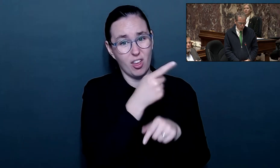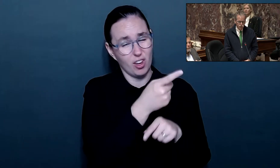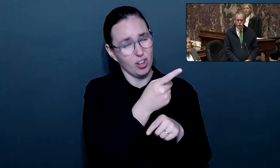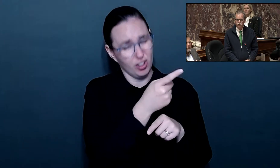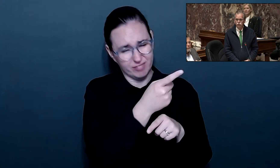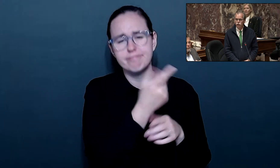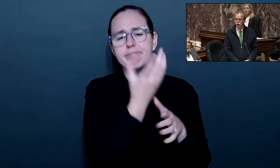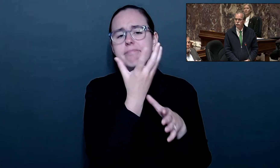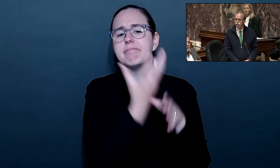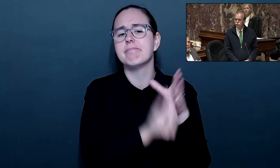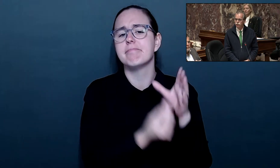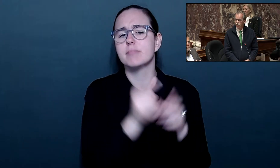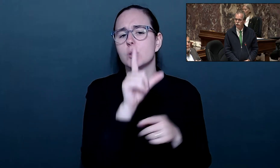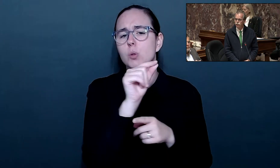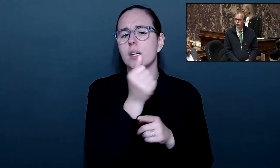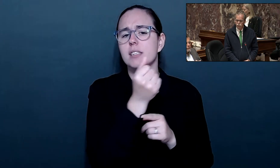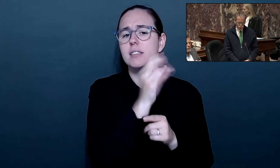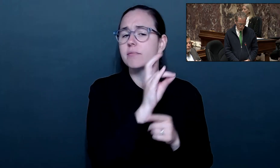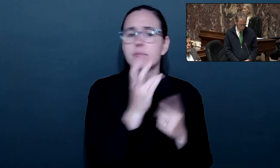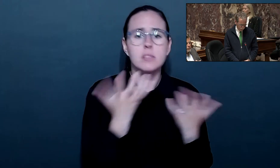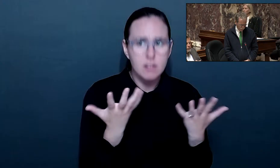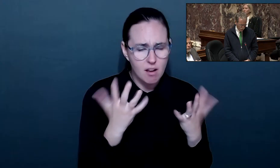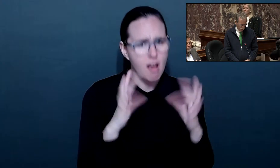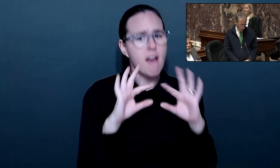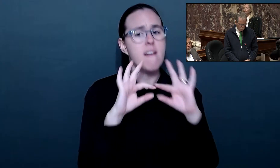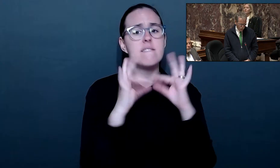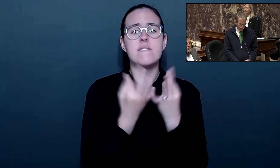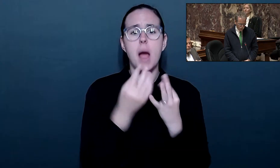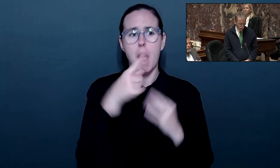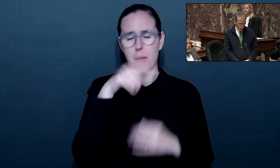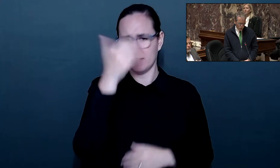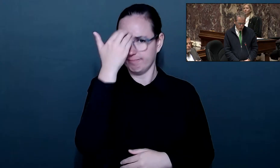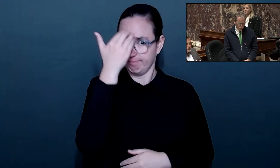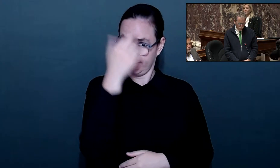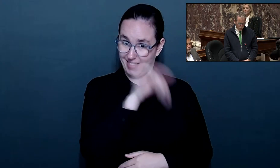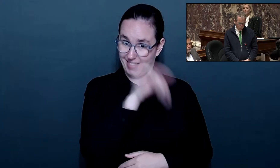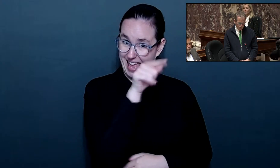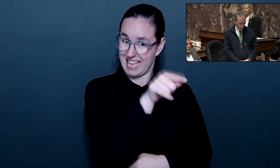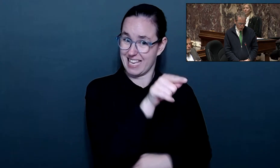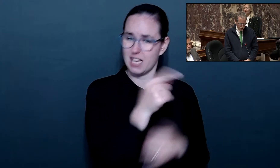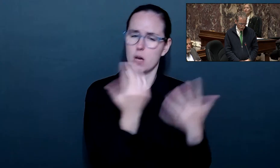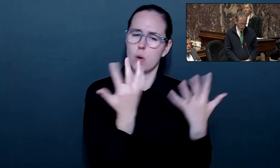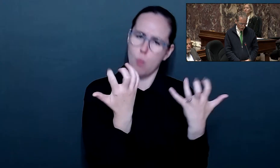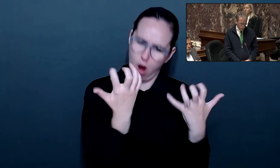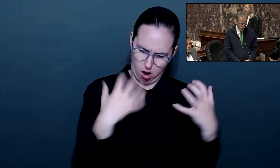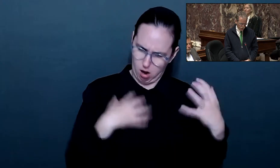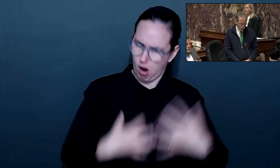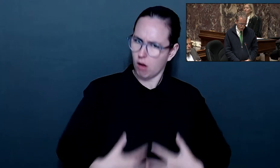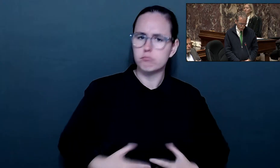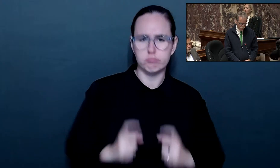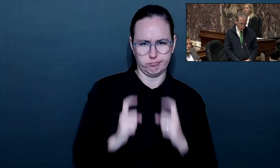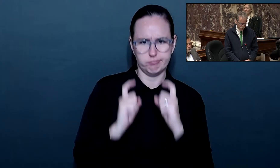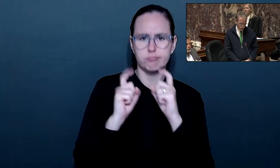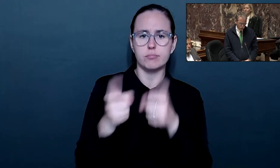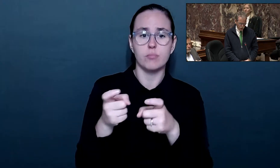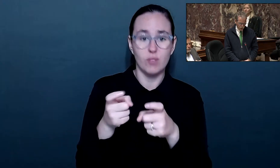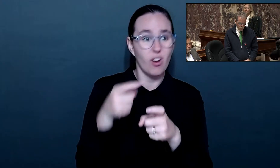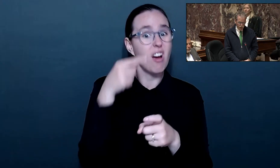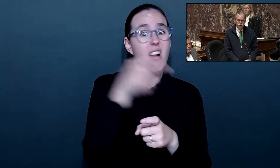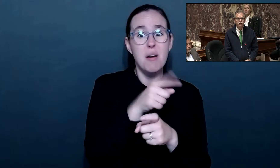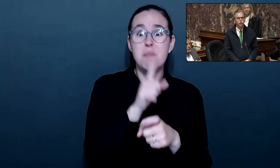he ended up saving the lives of 5 people. Since then, Olivia and her parents have been dedicated volunteers with